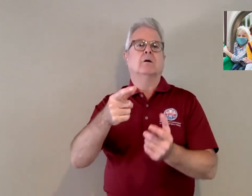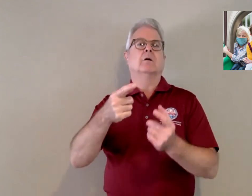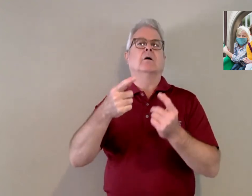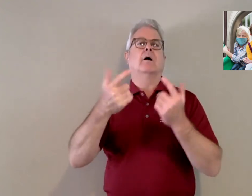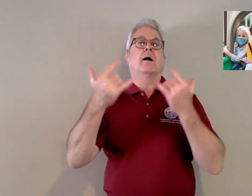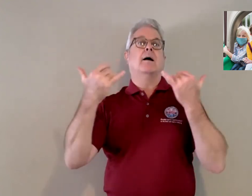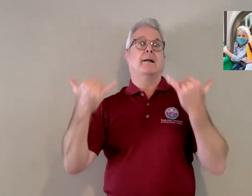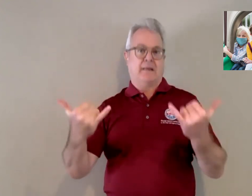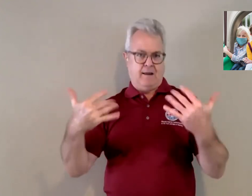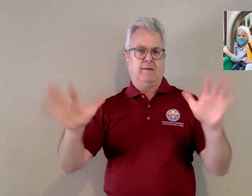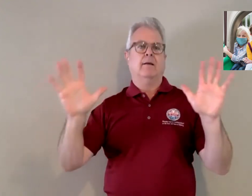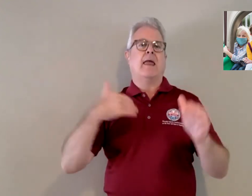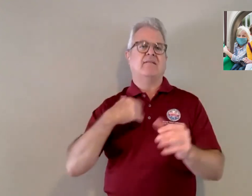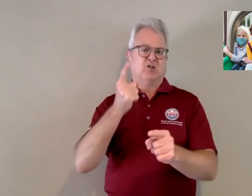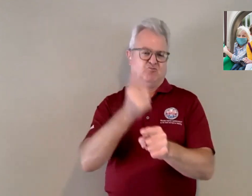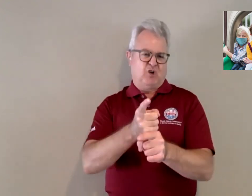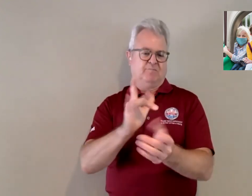but sometimes they aren't getting vaccinated.